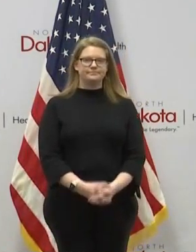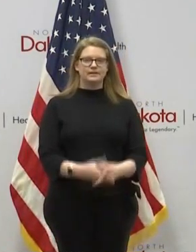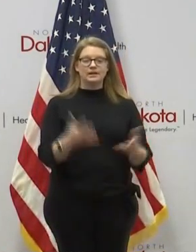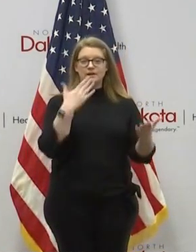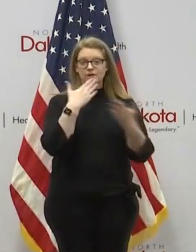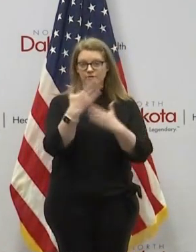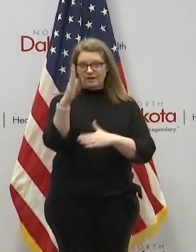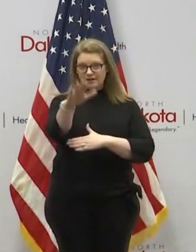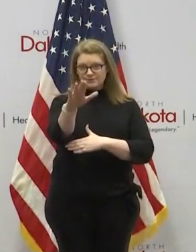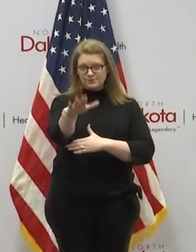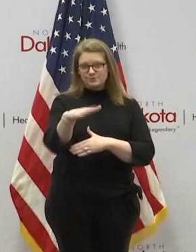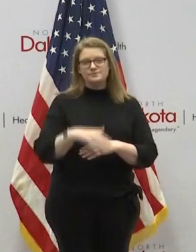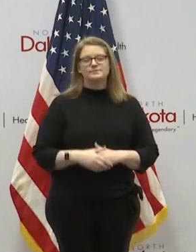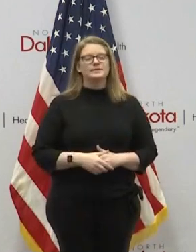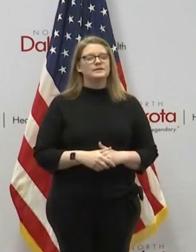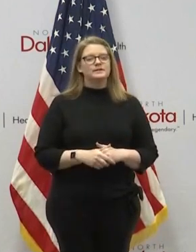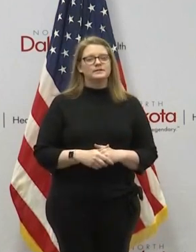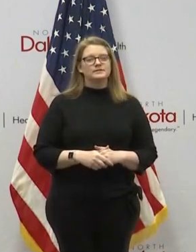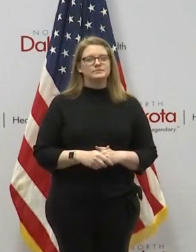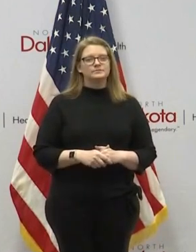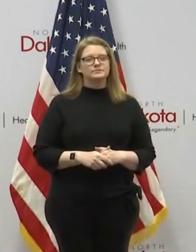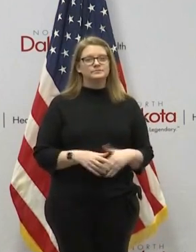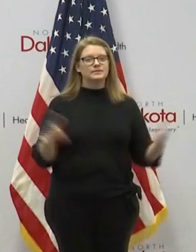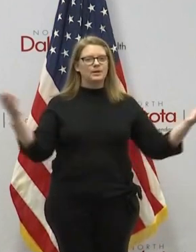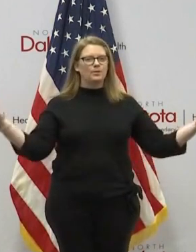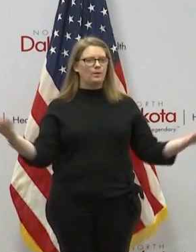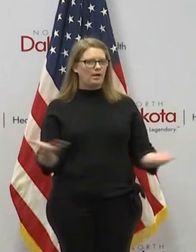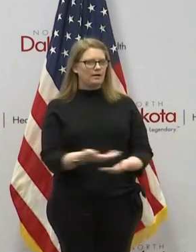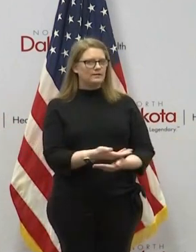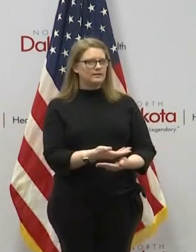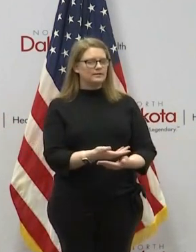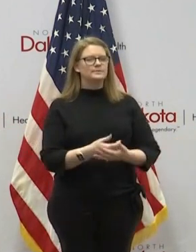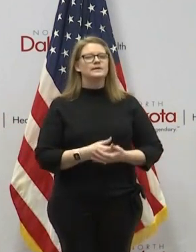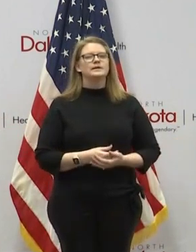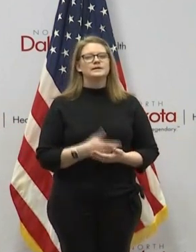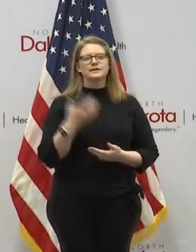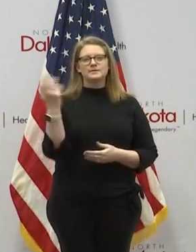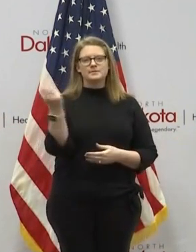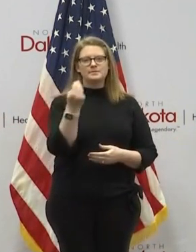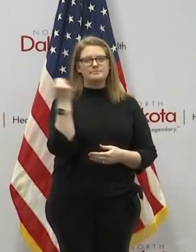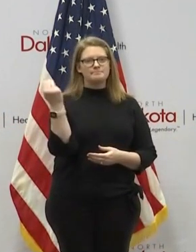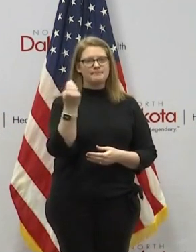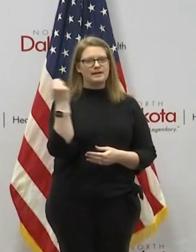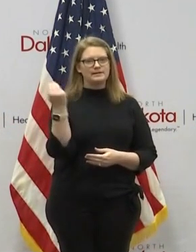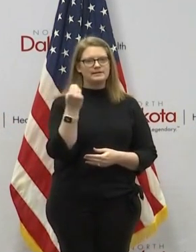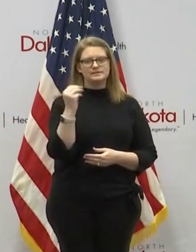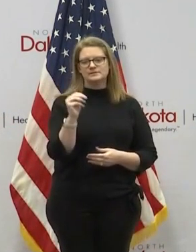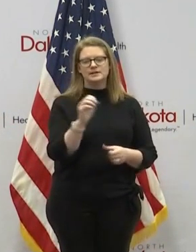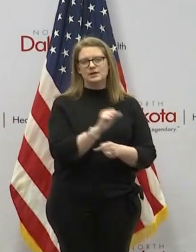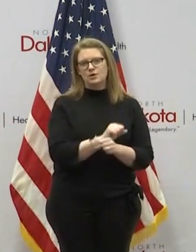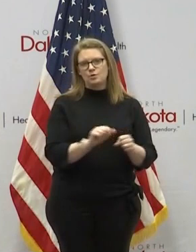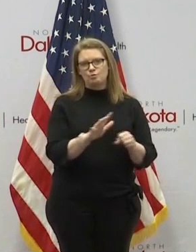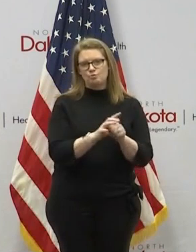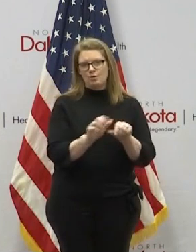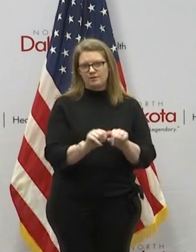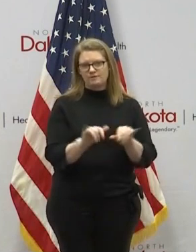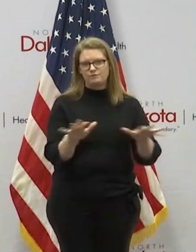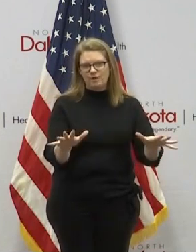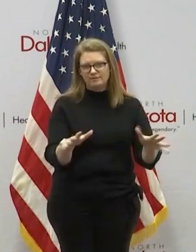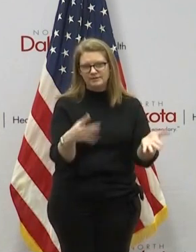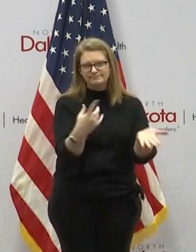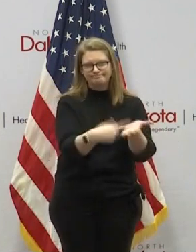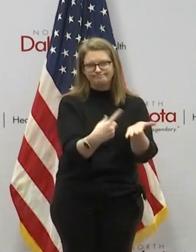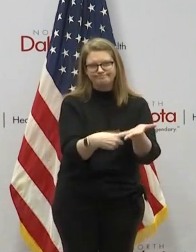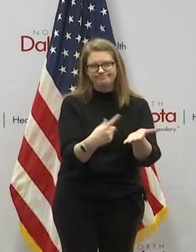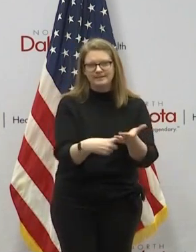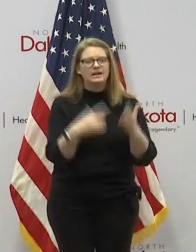Good afternoon, and welcome to Monday's coronavirus briefing. Hope everybody